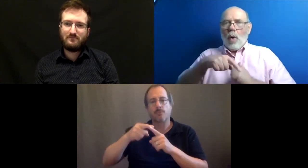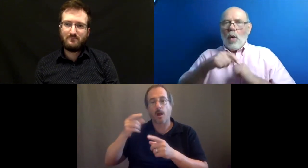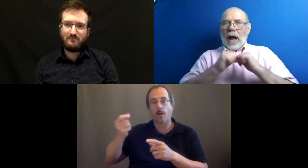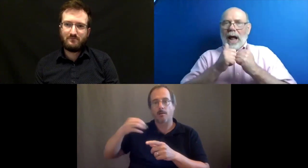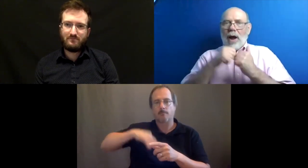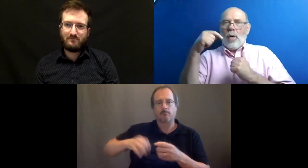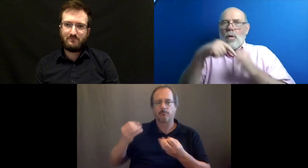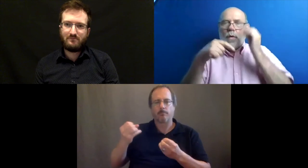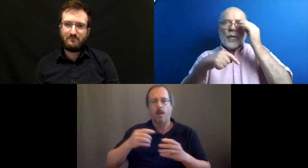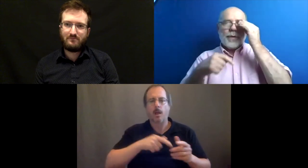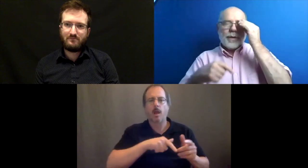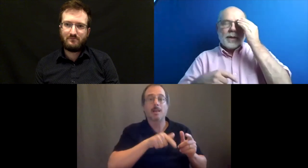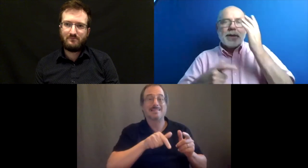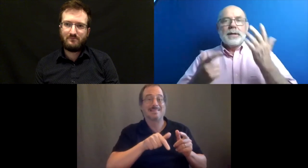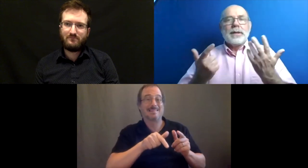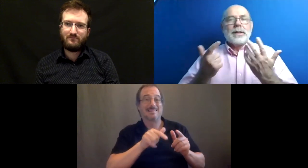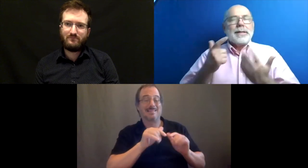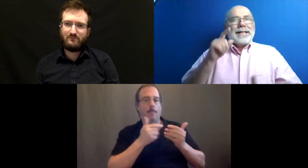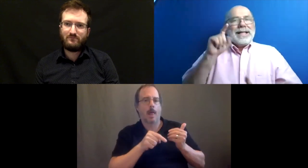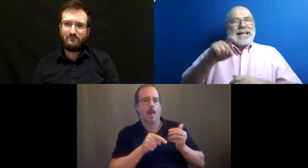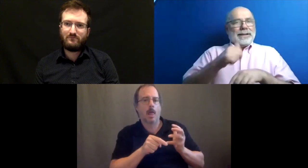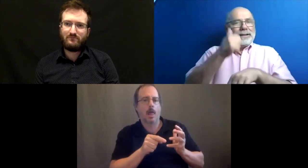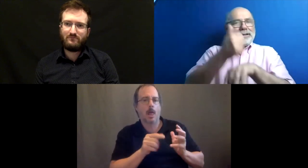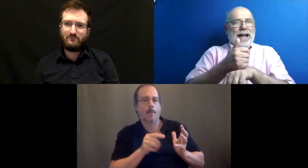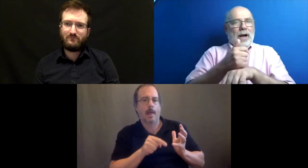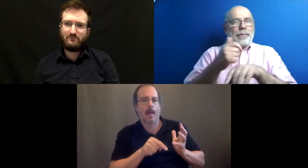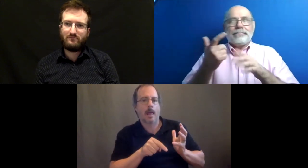instability in employment. And so they understand the system.